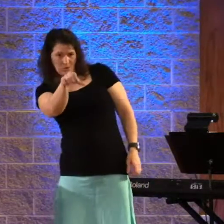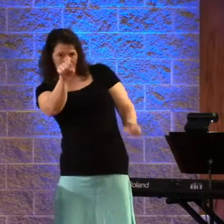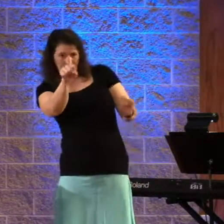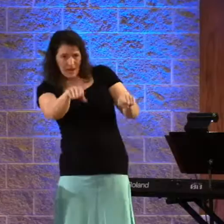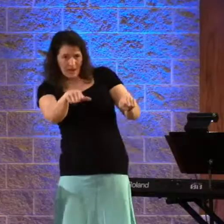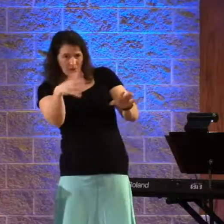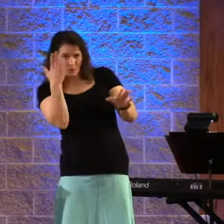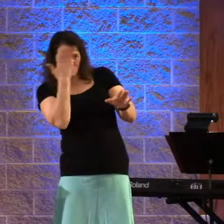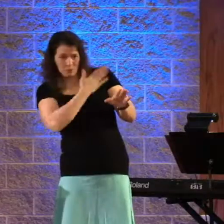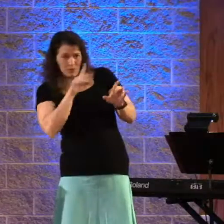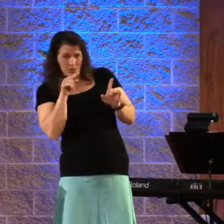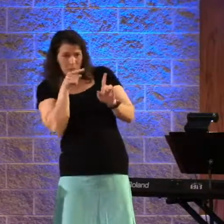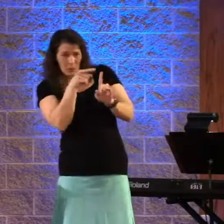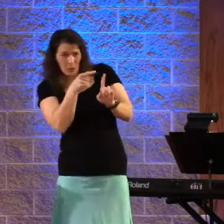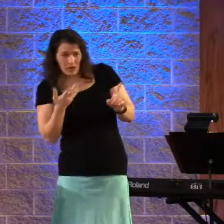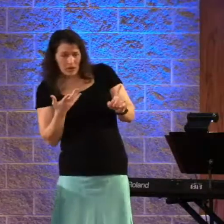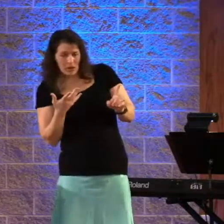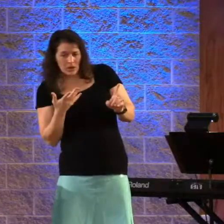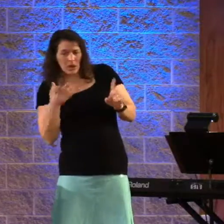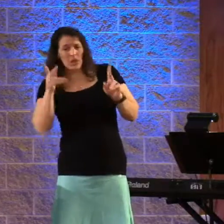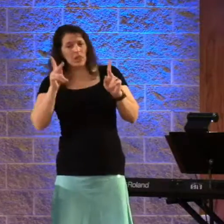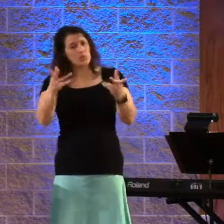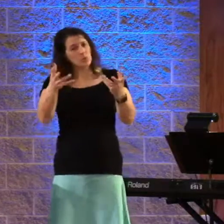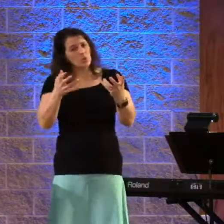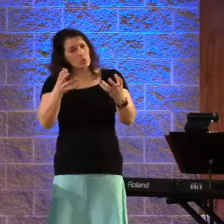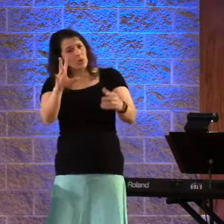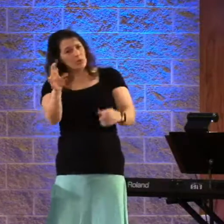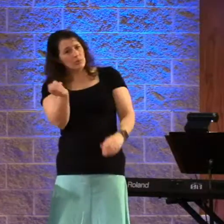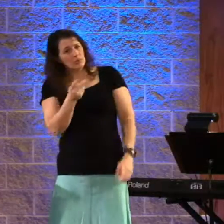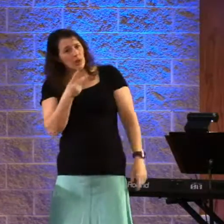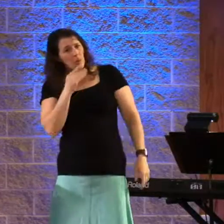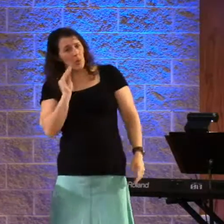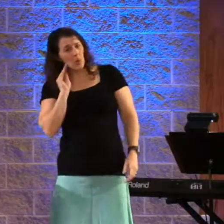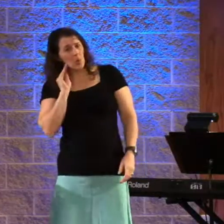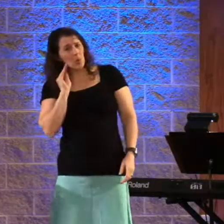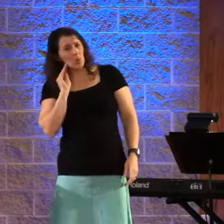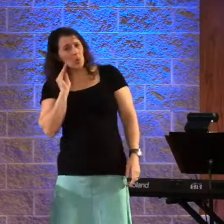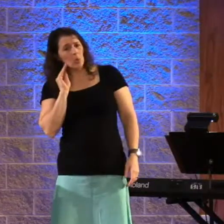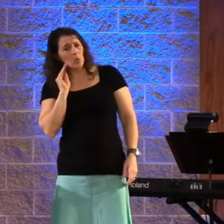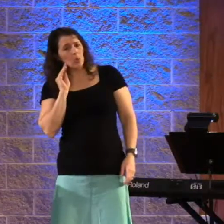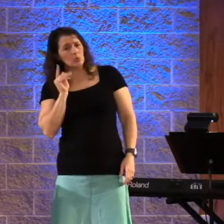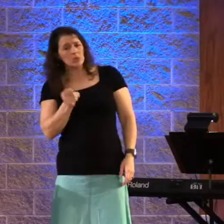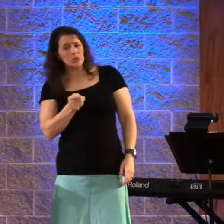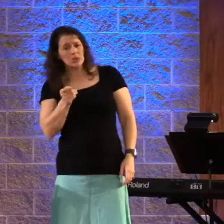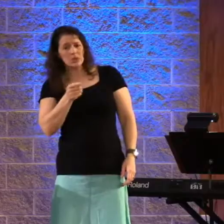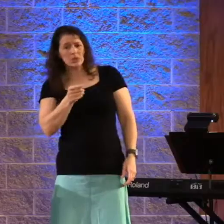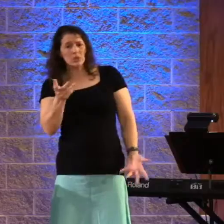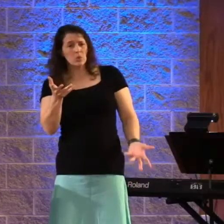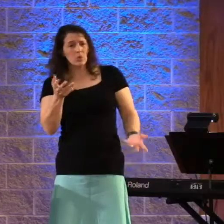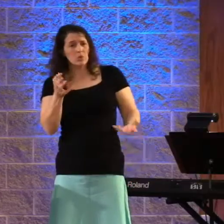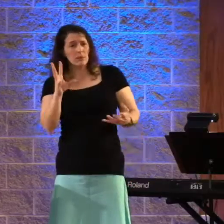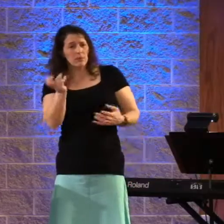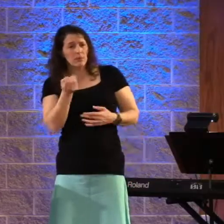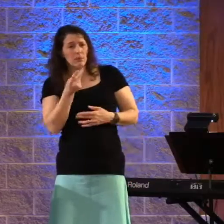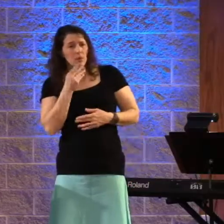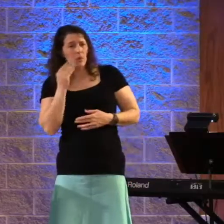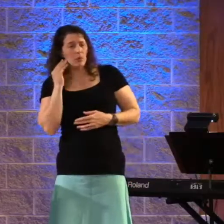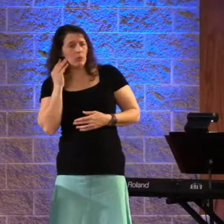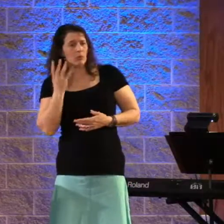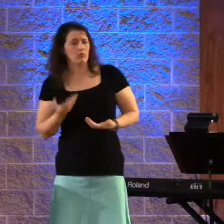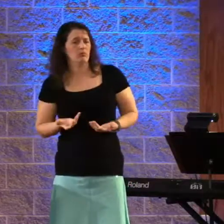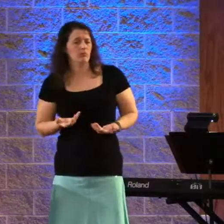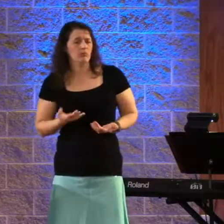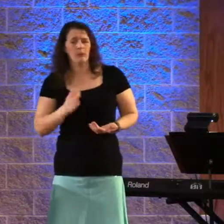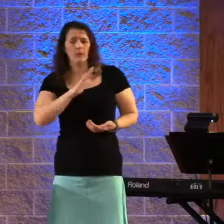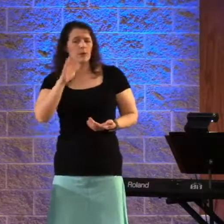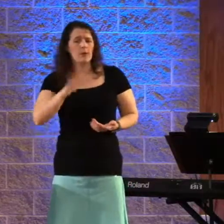missing the point? The person wants to come home. The person wants to come home.